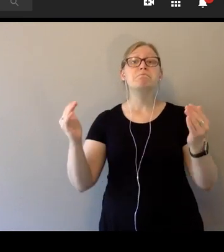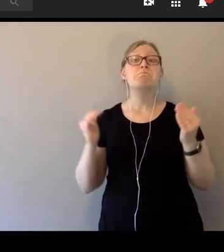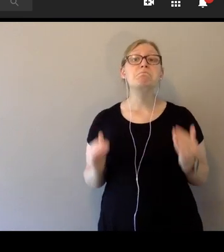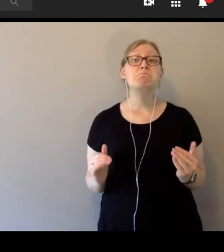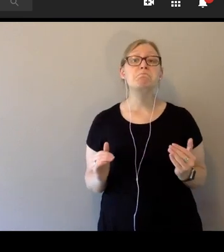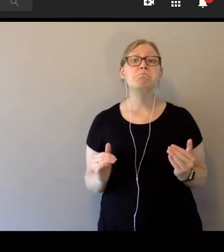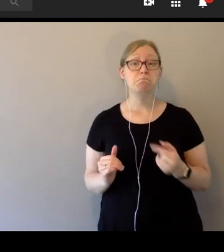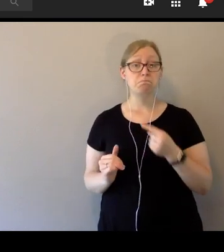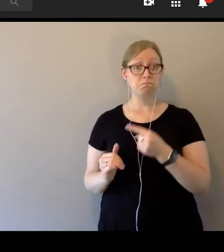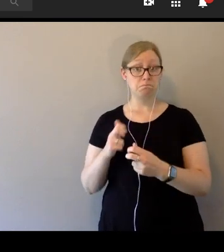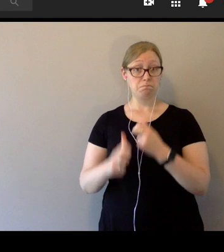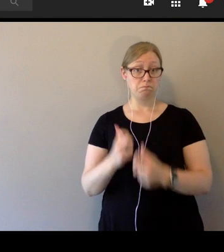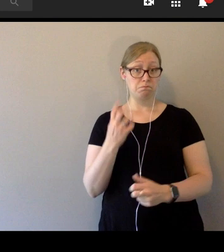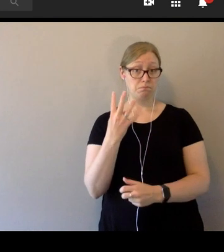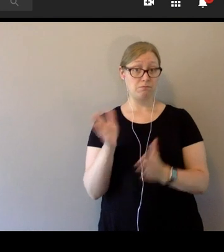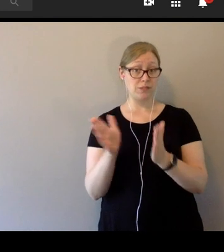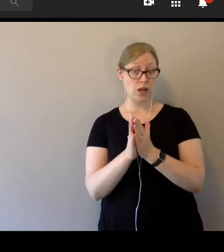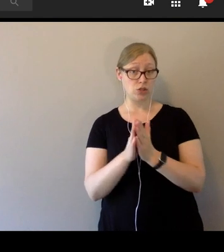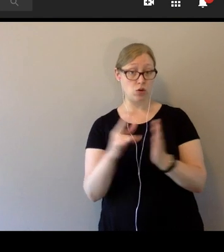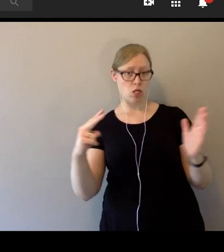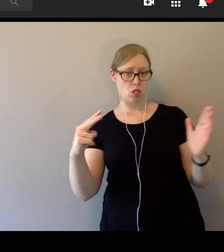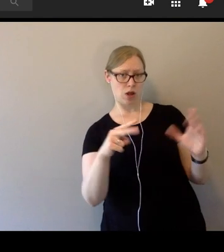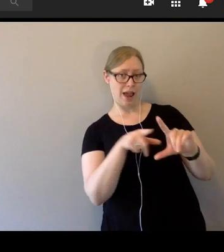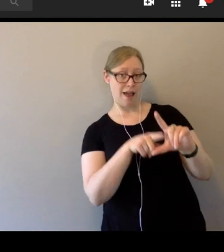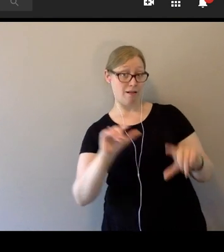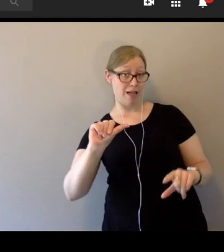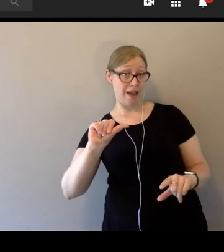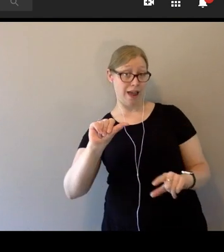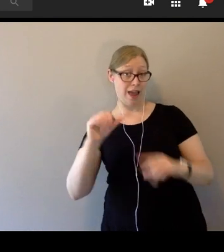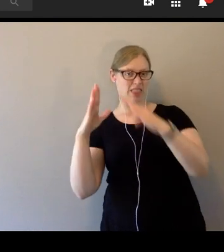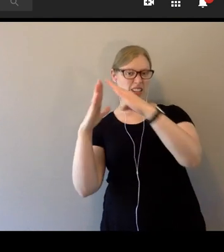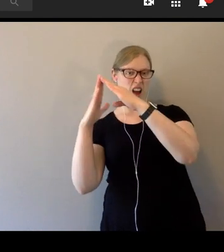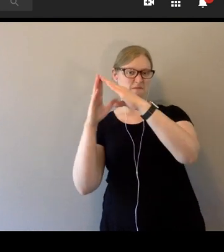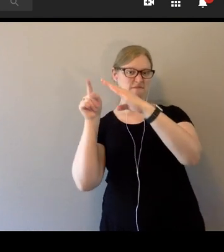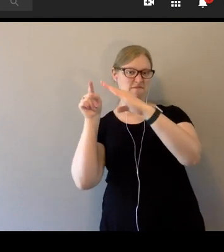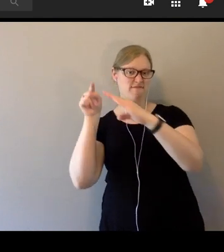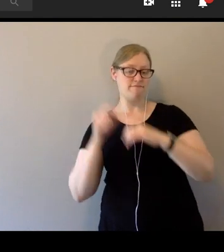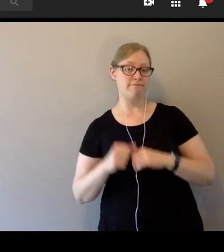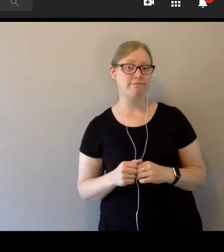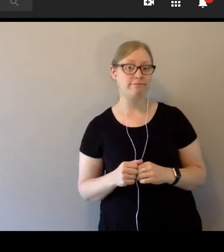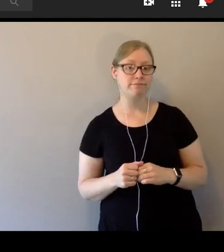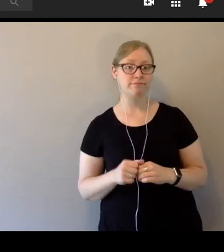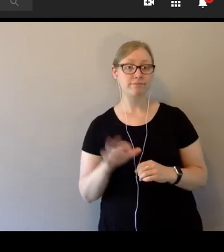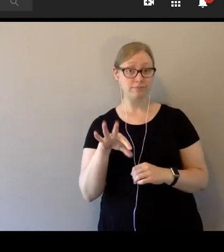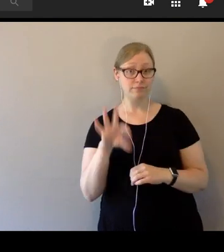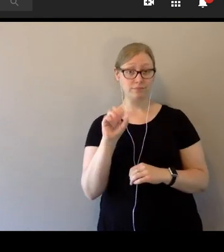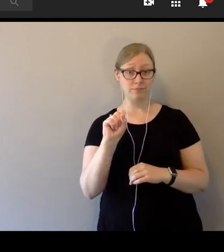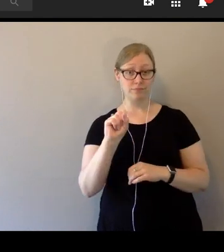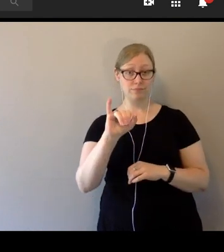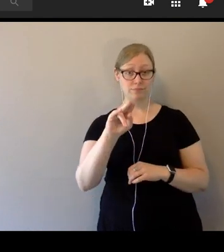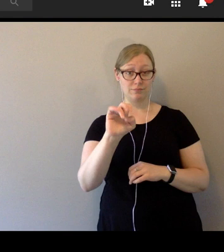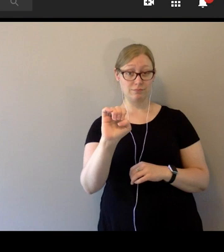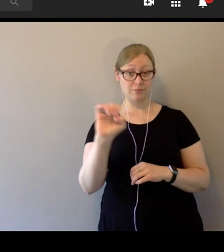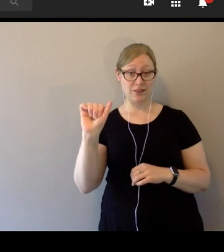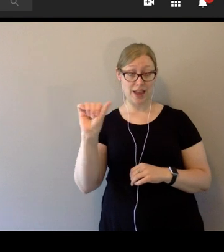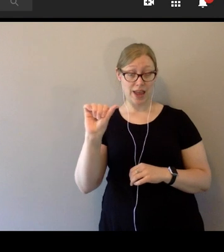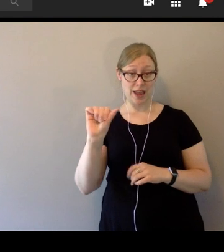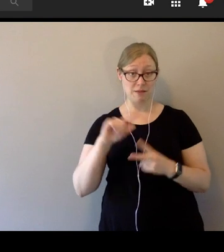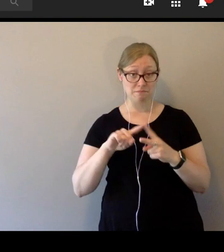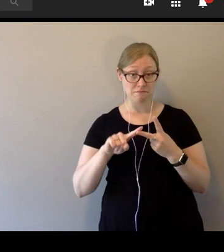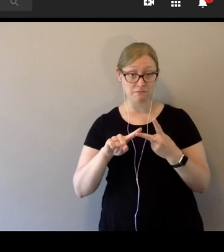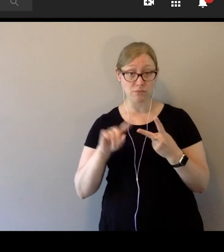So in problem 4, it asks you to look at angle A, which is here, and find the sine of A, the cosine of